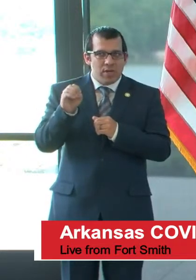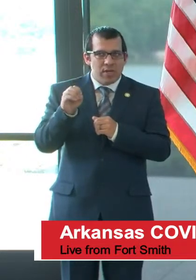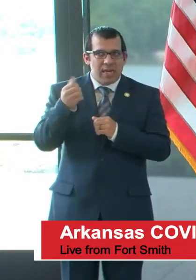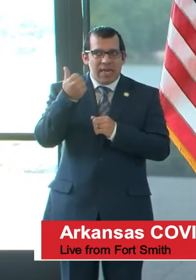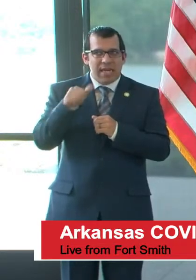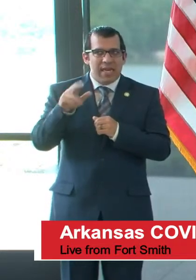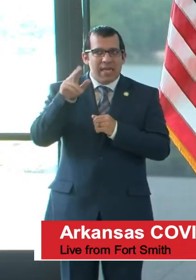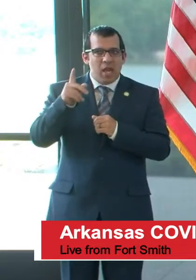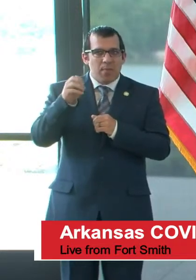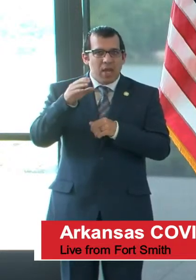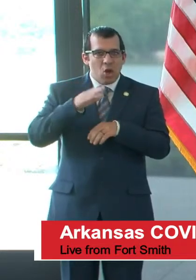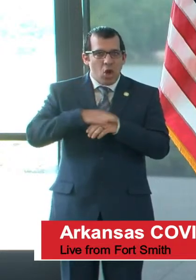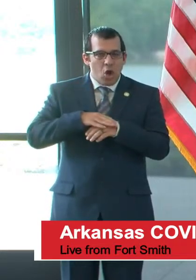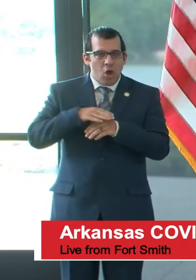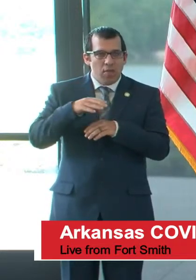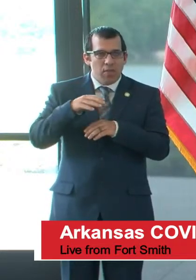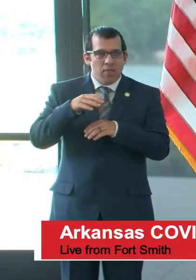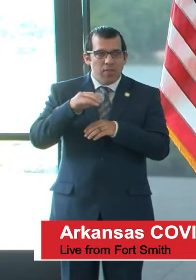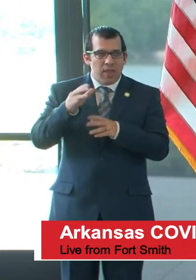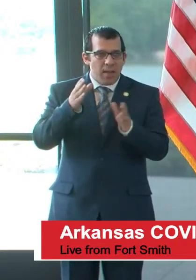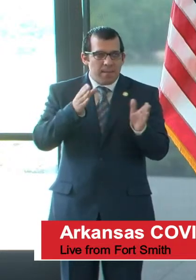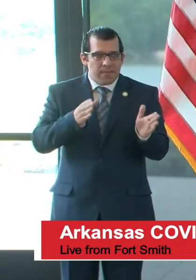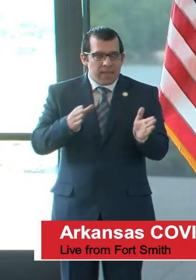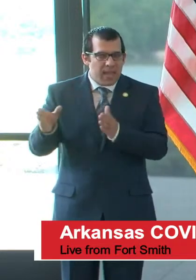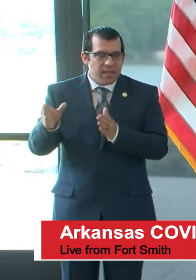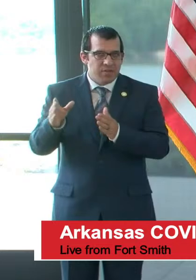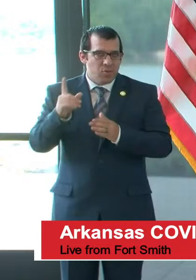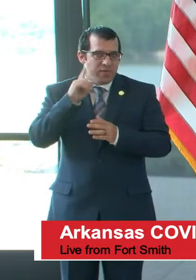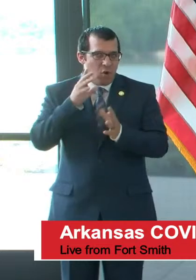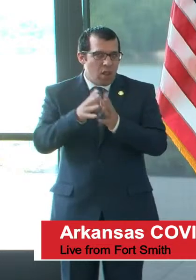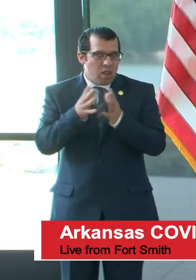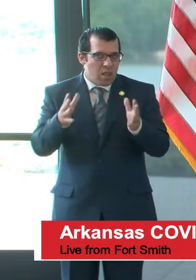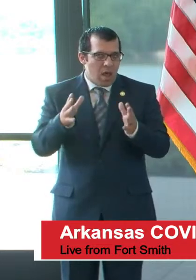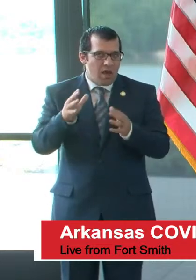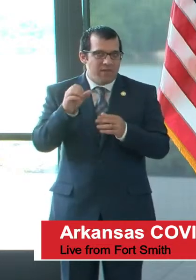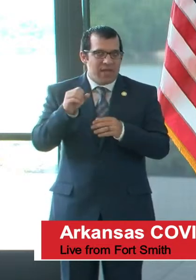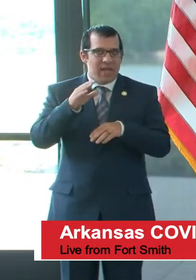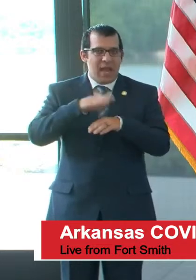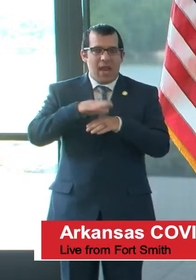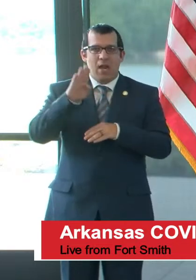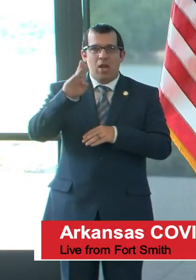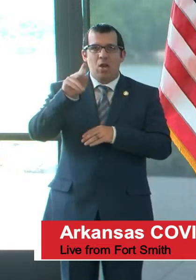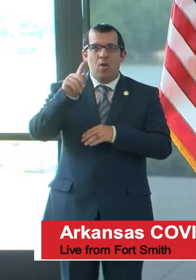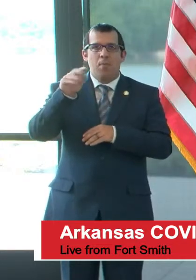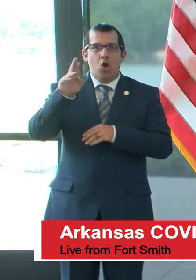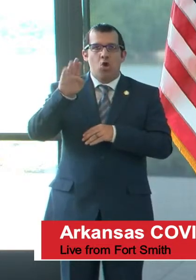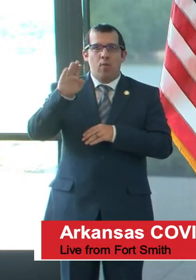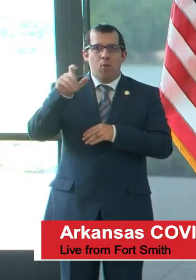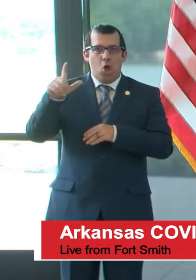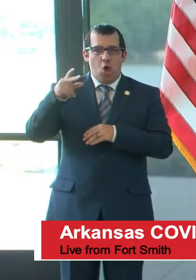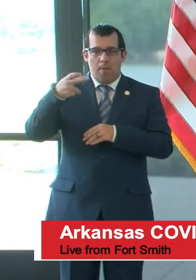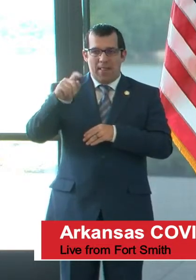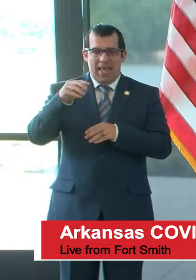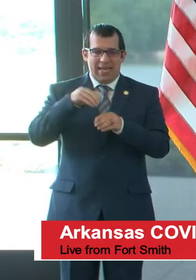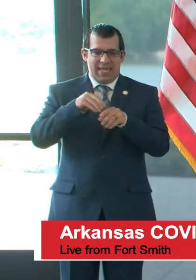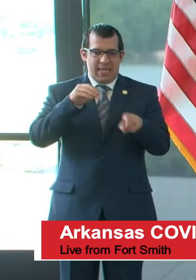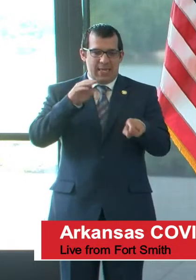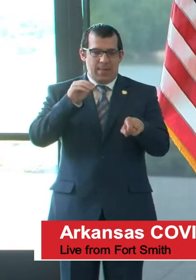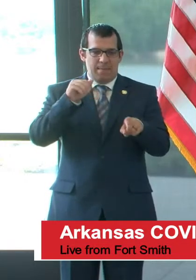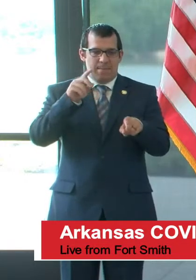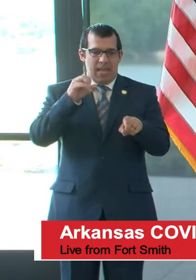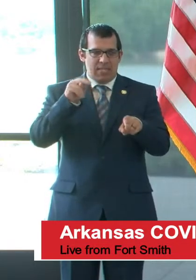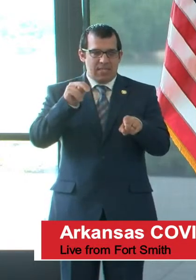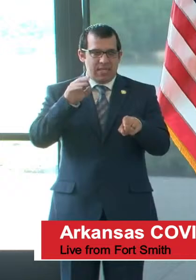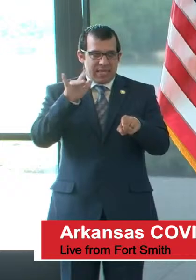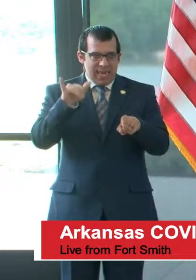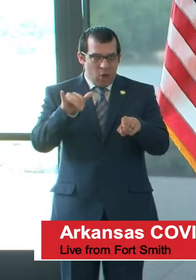any update on the poultry plants? We've heard a lot now that maybe there are cases at the Butterwell plants in Madison County and in